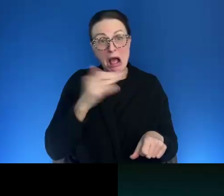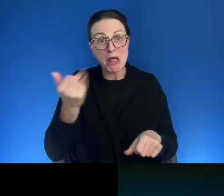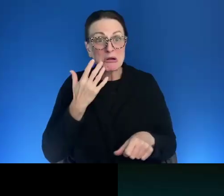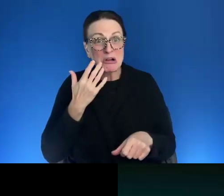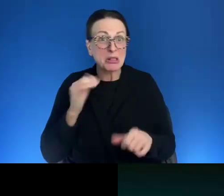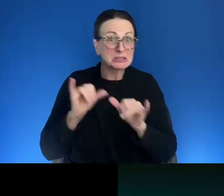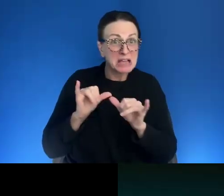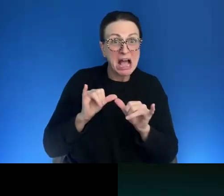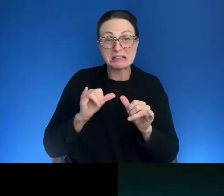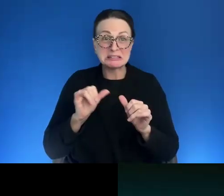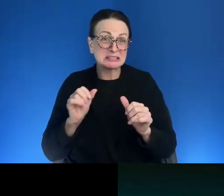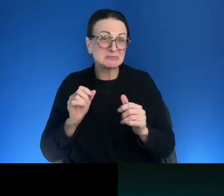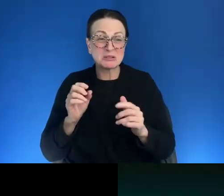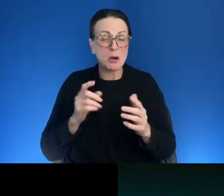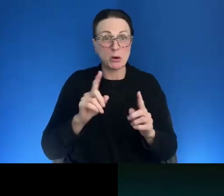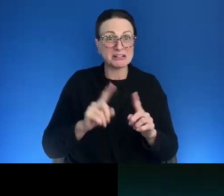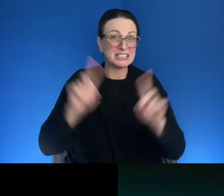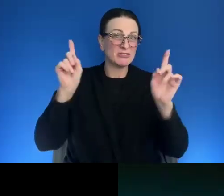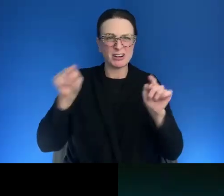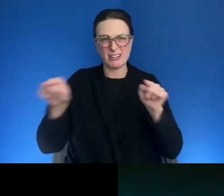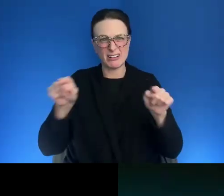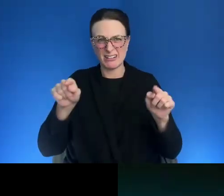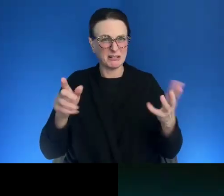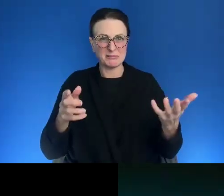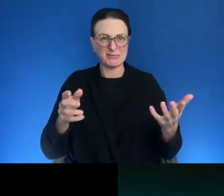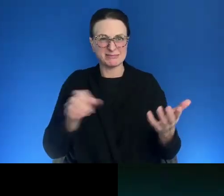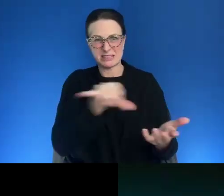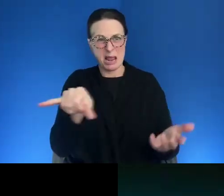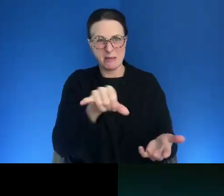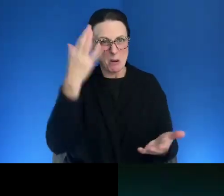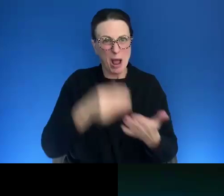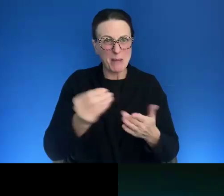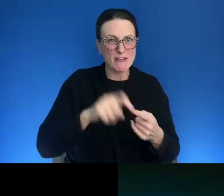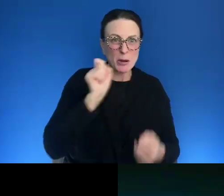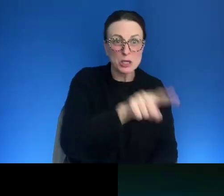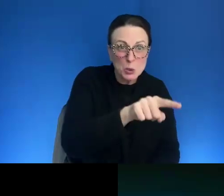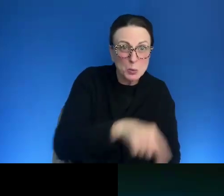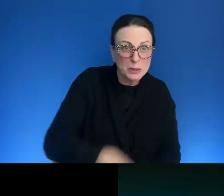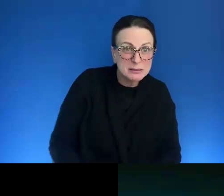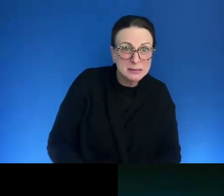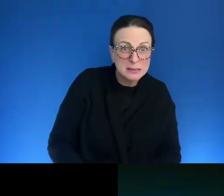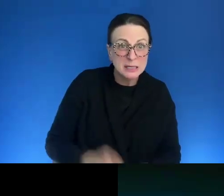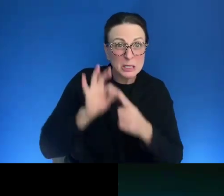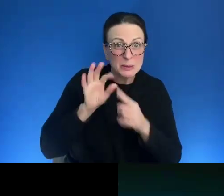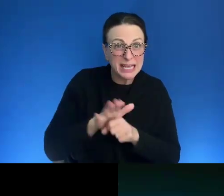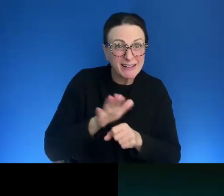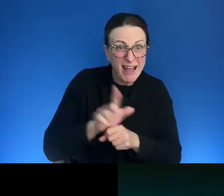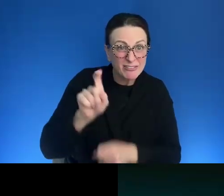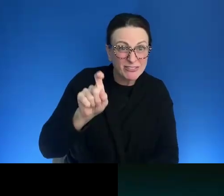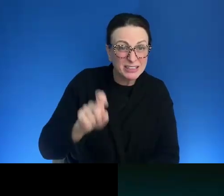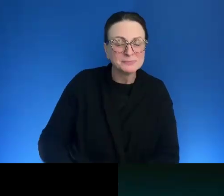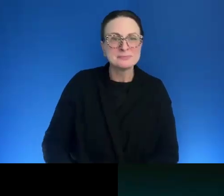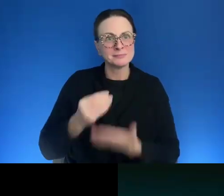colors and styles or the exact same thing, why would they buy from you? Is it unique enough? Are